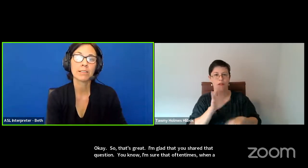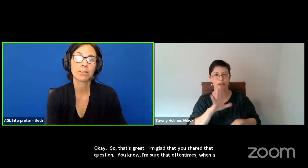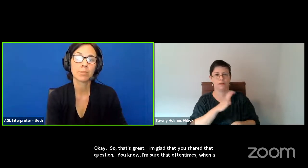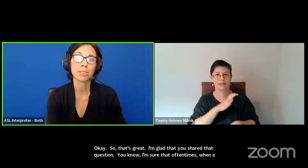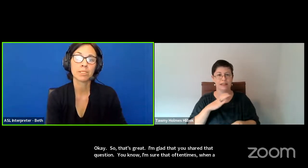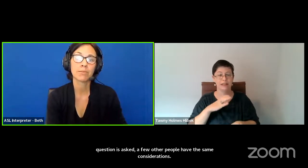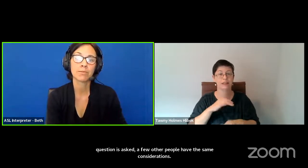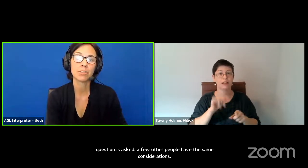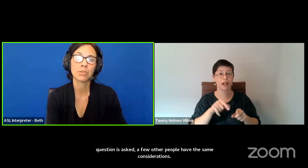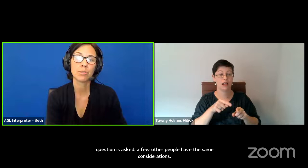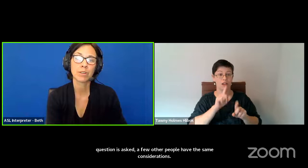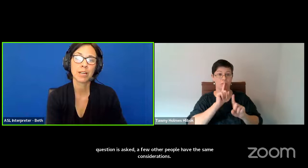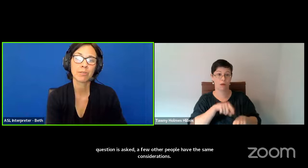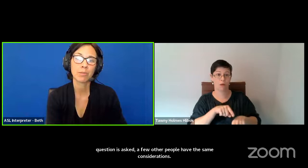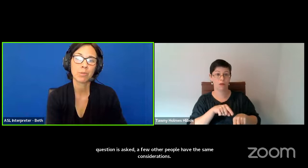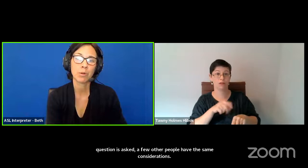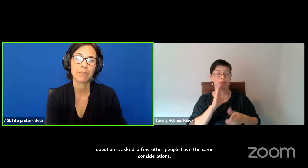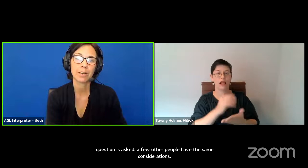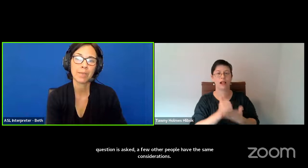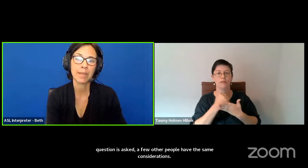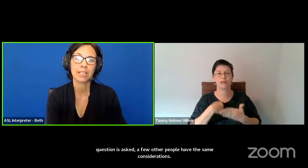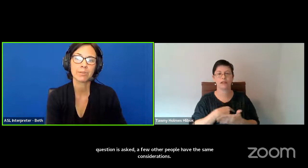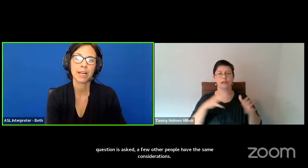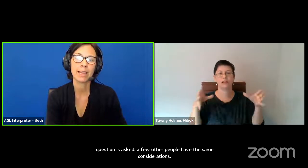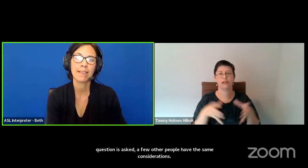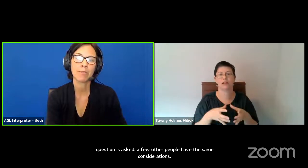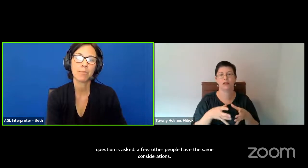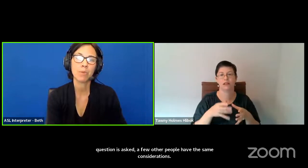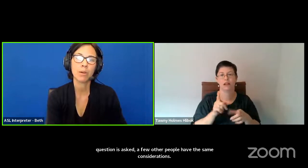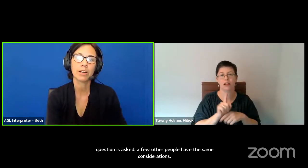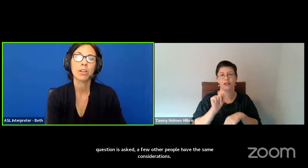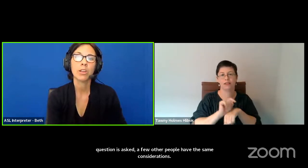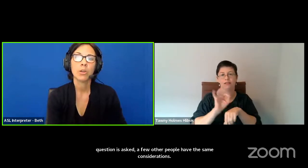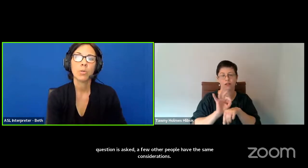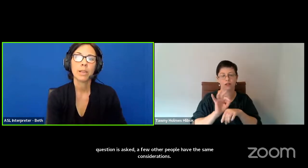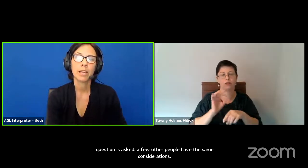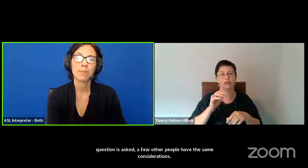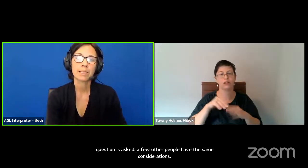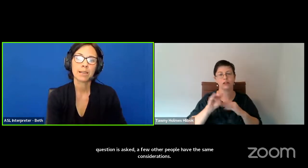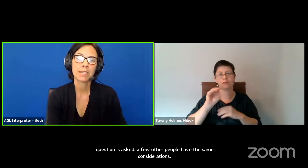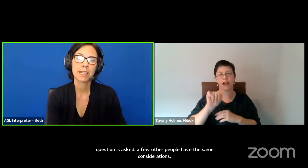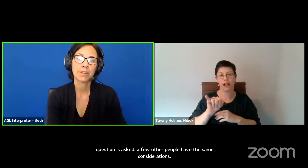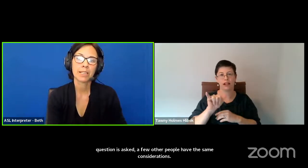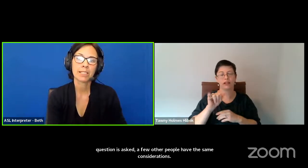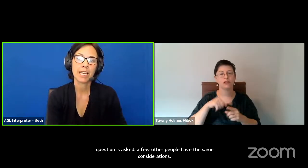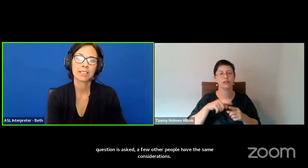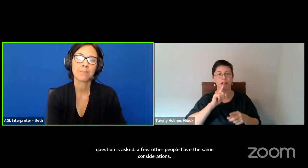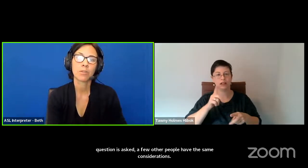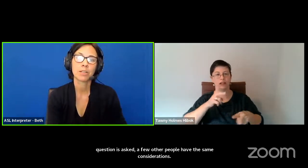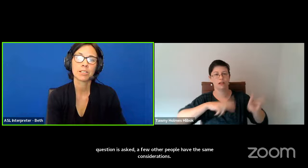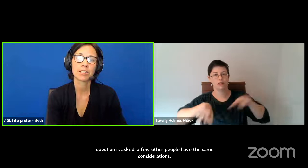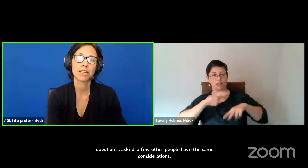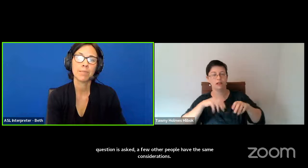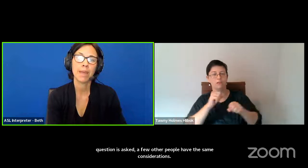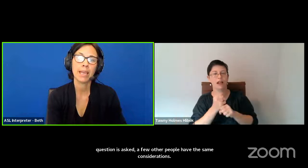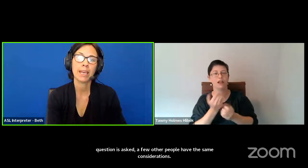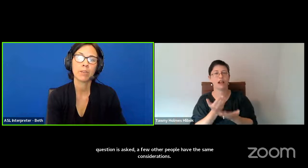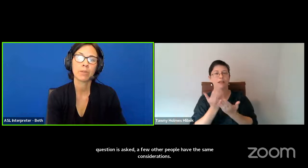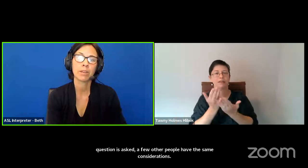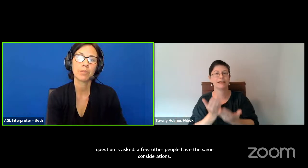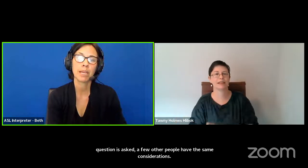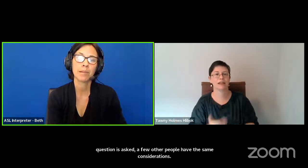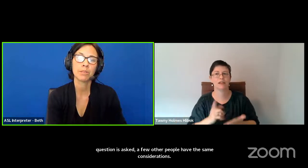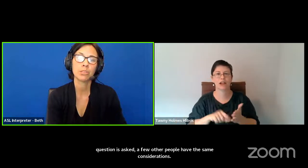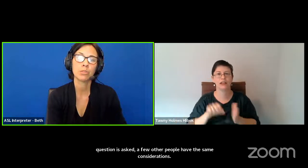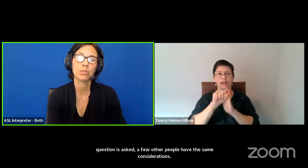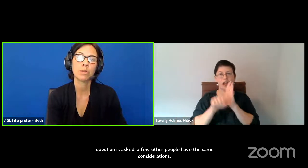on deliverables to create a report for committees, right? And that report will help us come together as a task force in May and